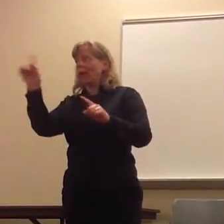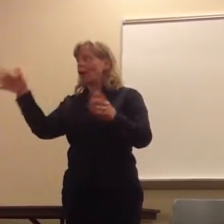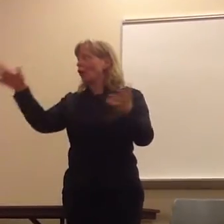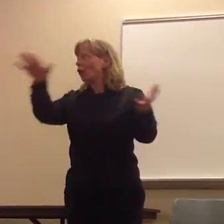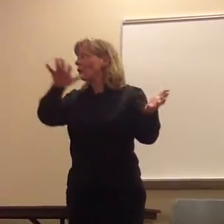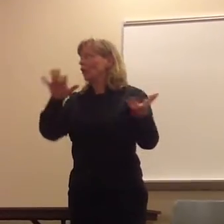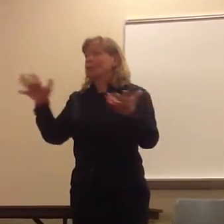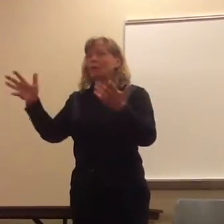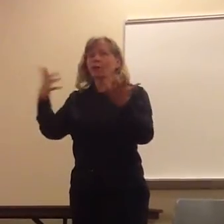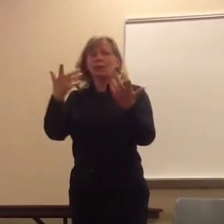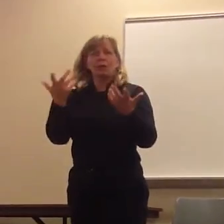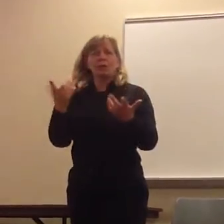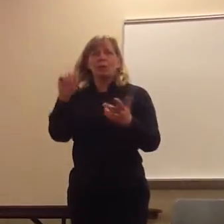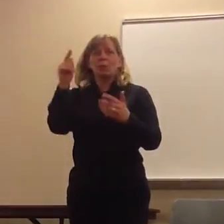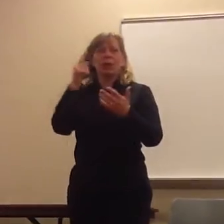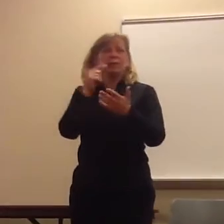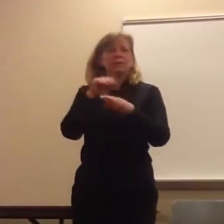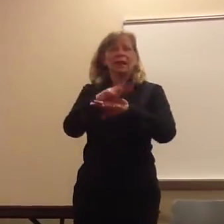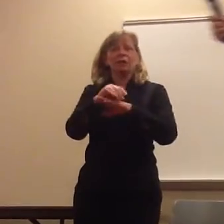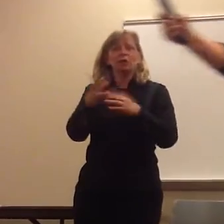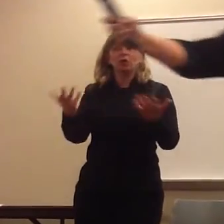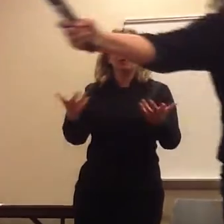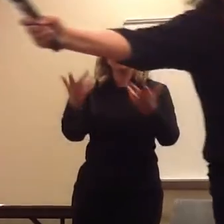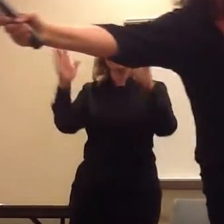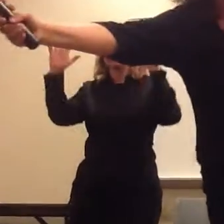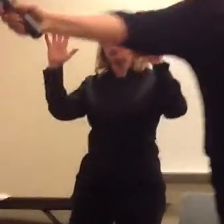That's it. Thank you.